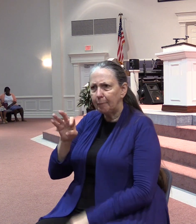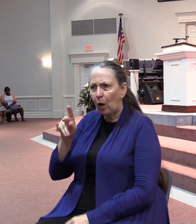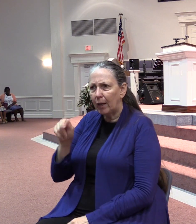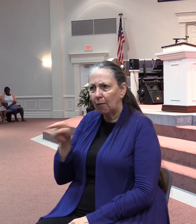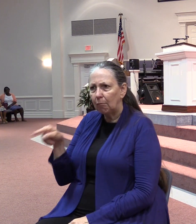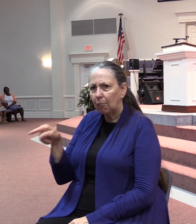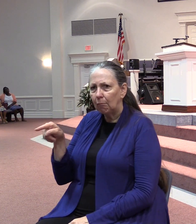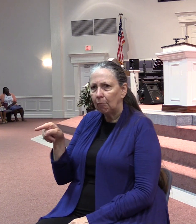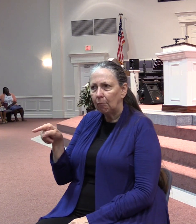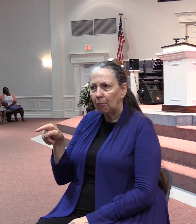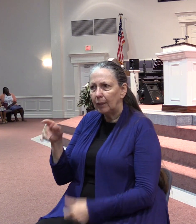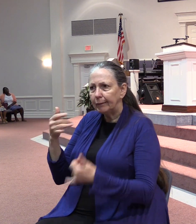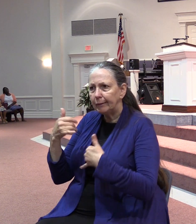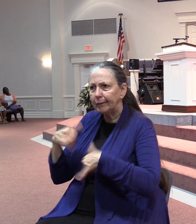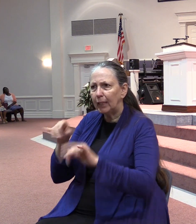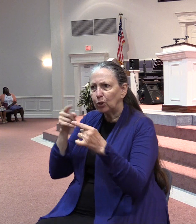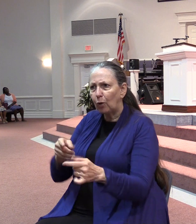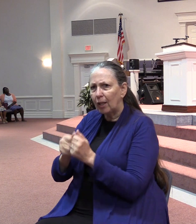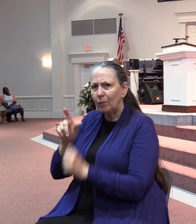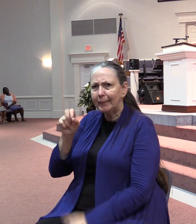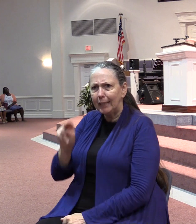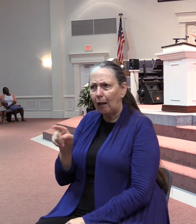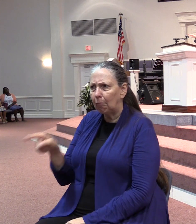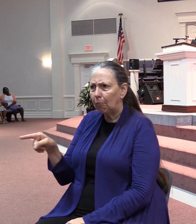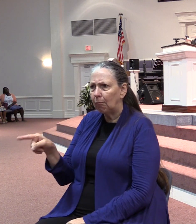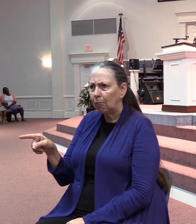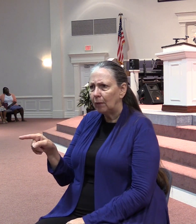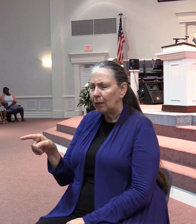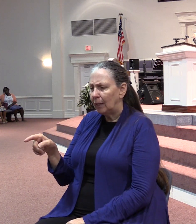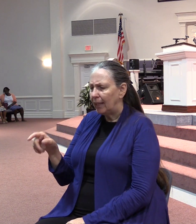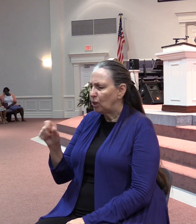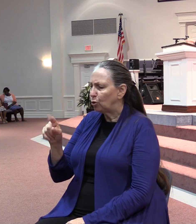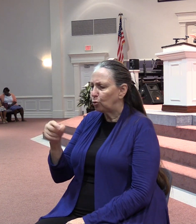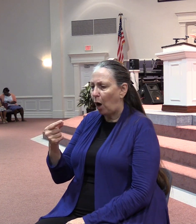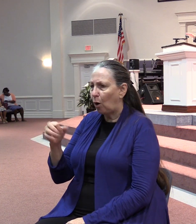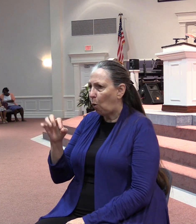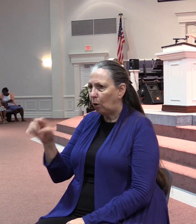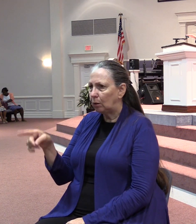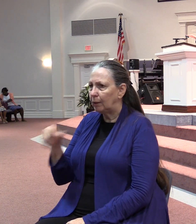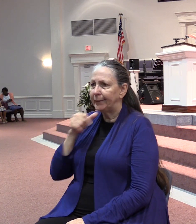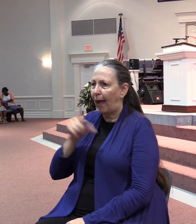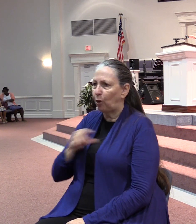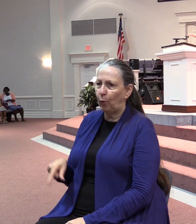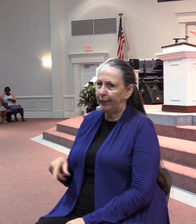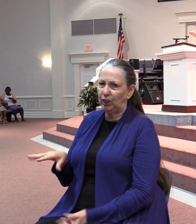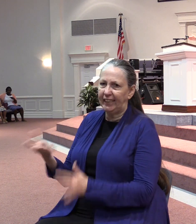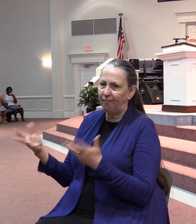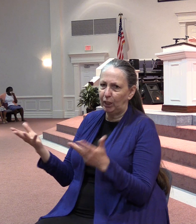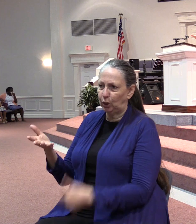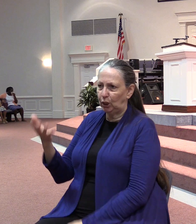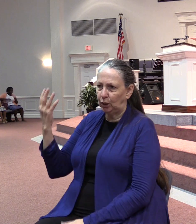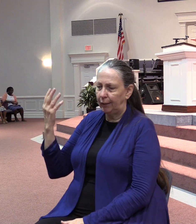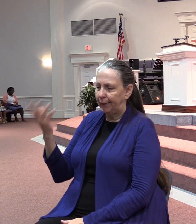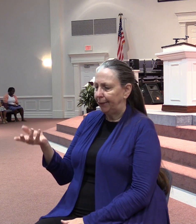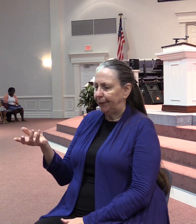Still battling sin. They got a stronghold there. It's not Jezebel anymore in the sense of